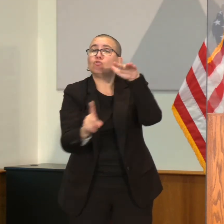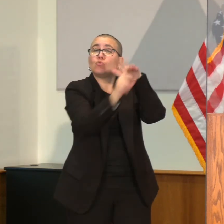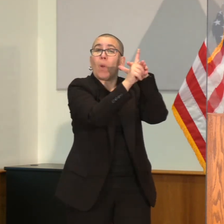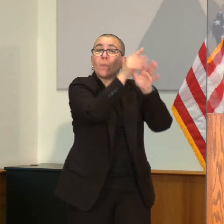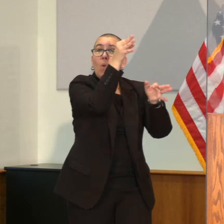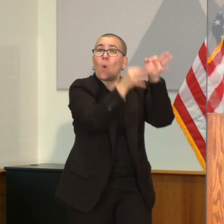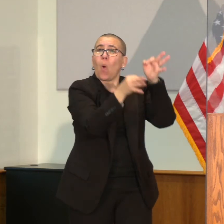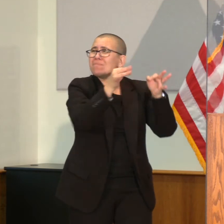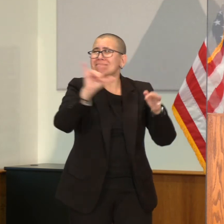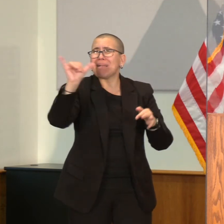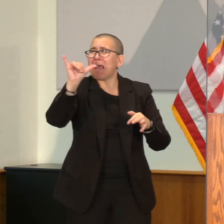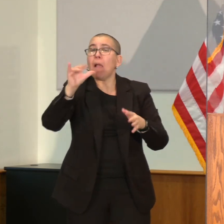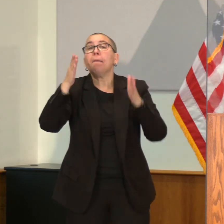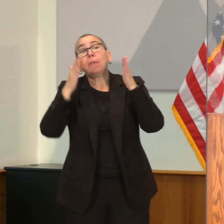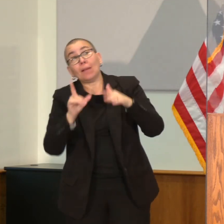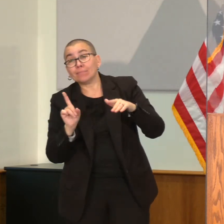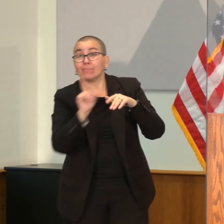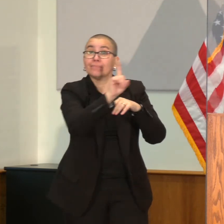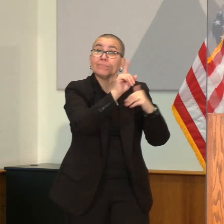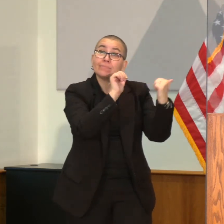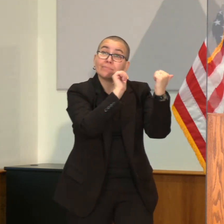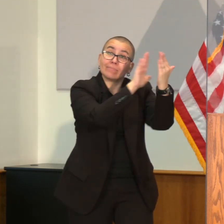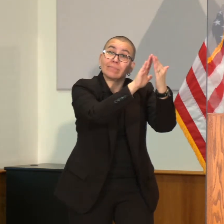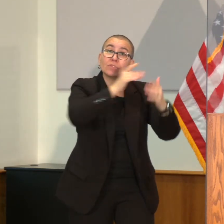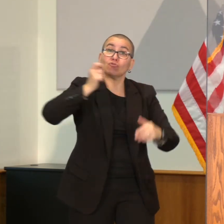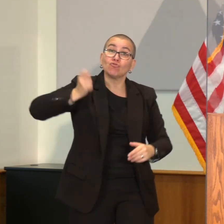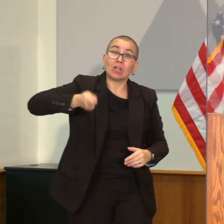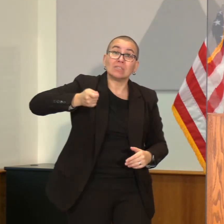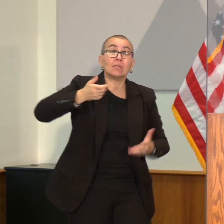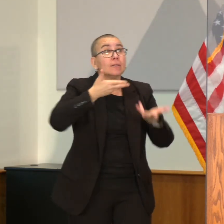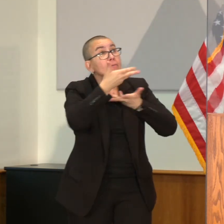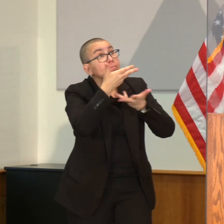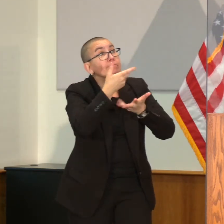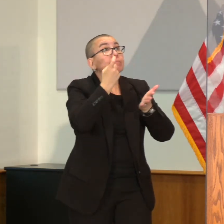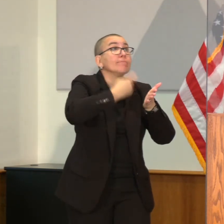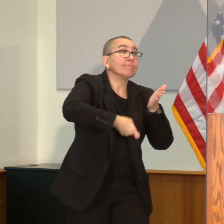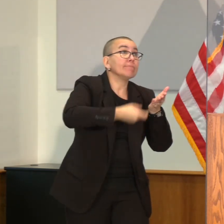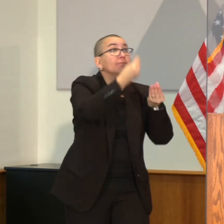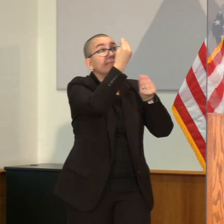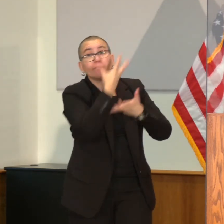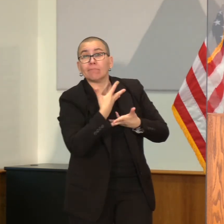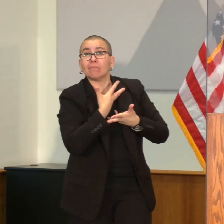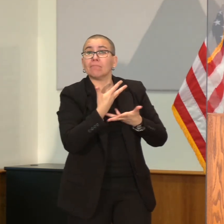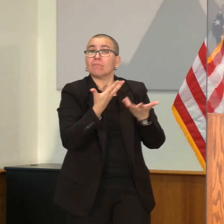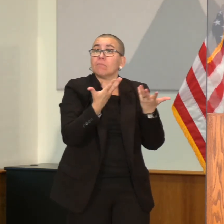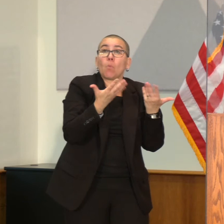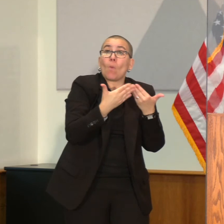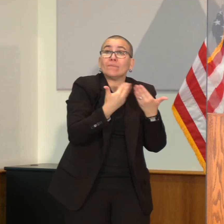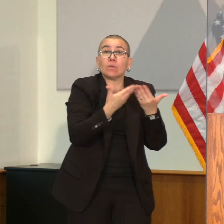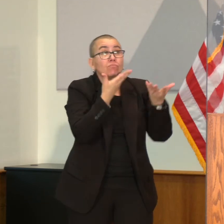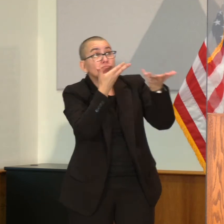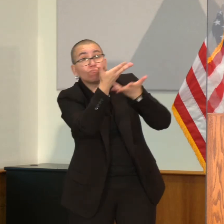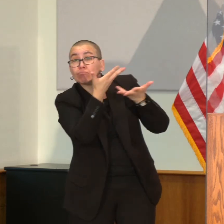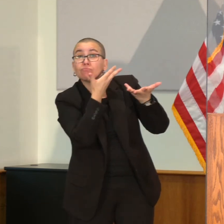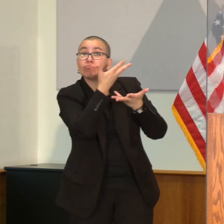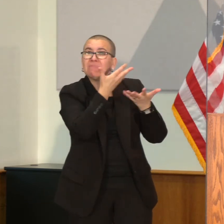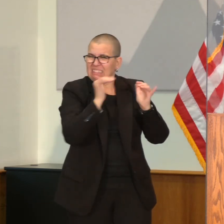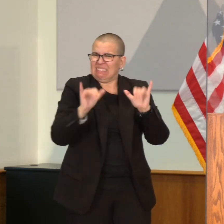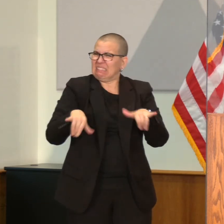and you know, adjudicating whatever issue brought him to the court.